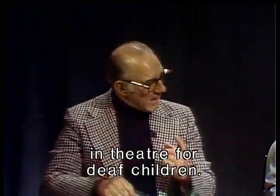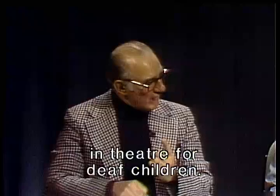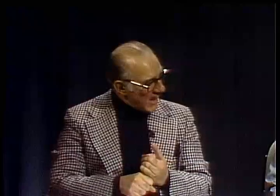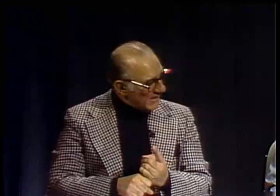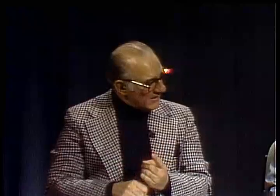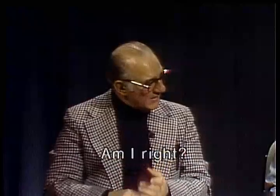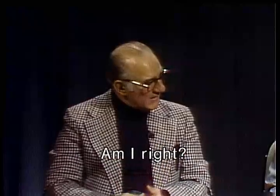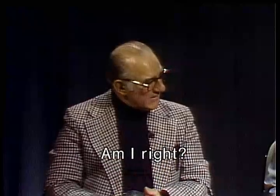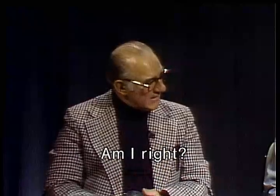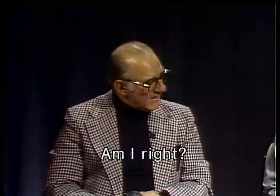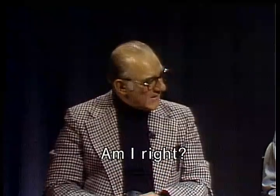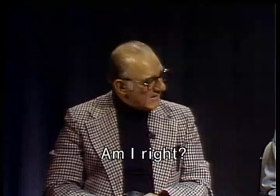right?